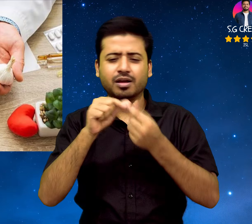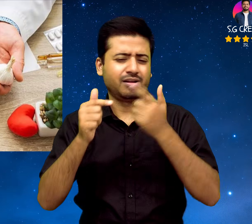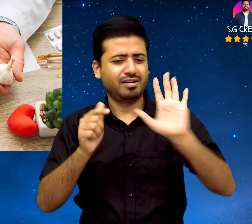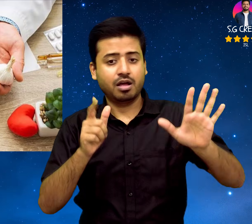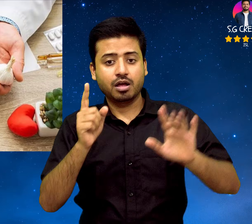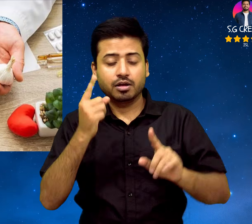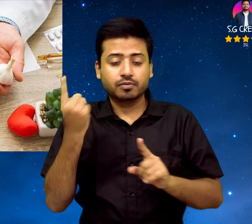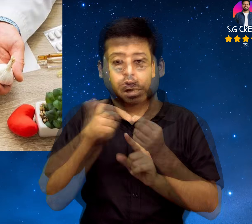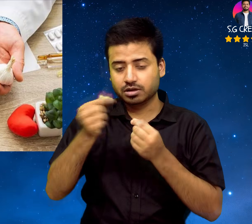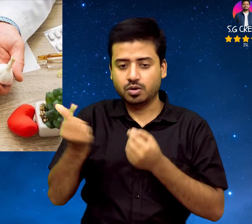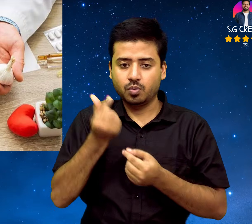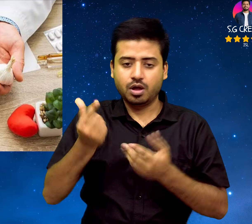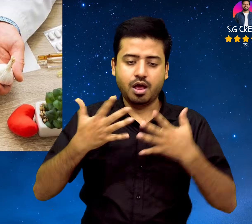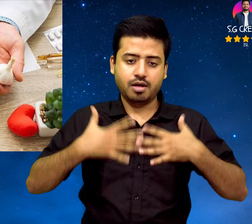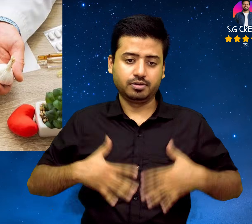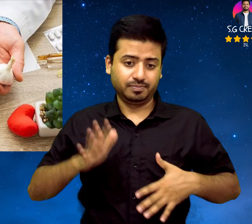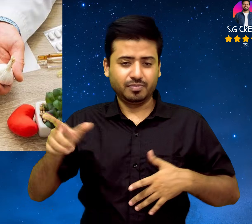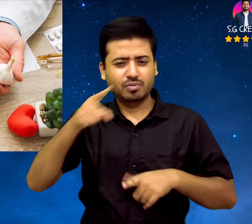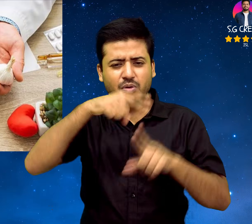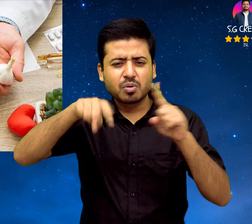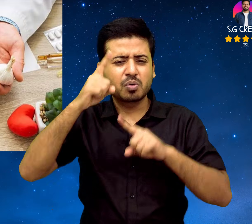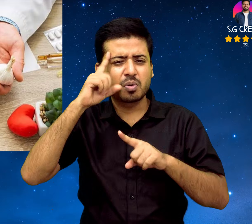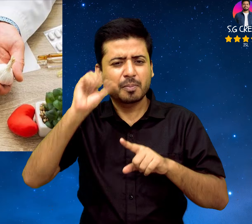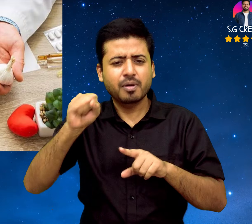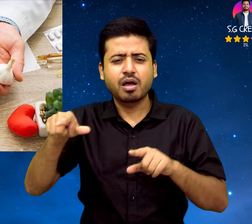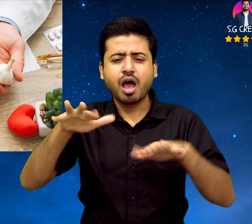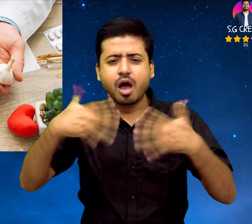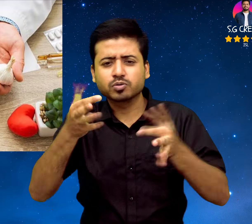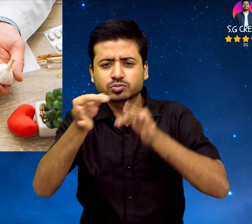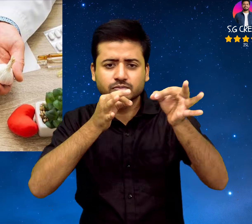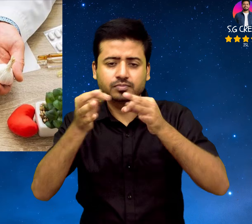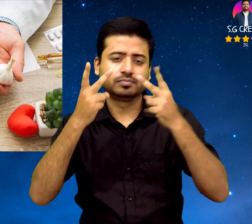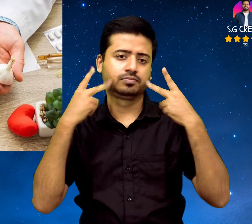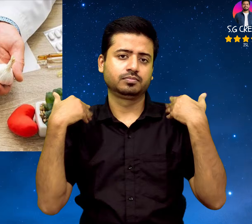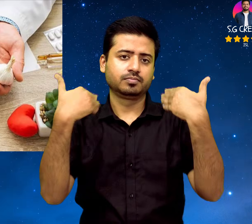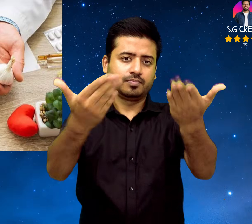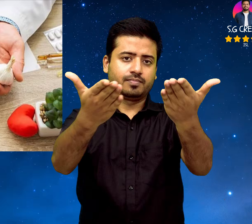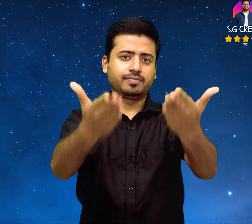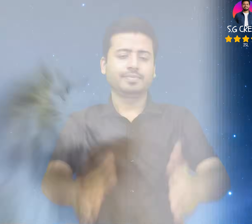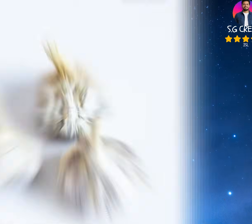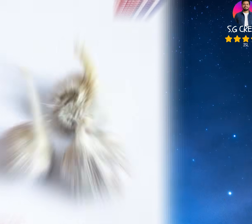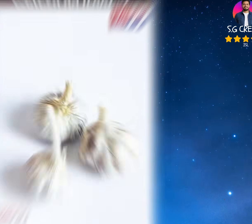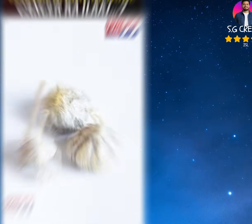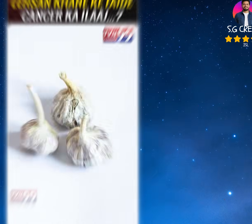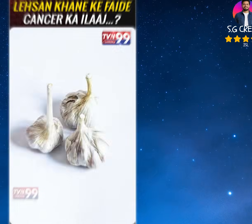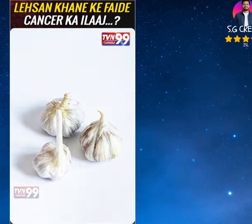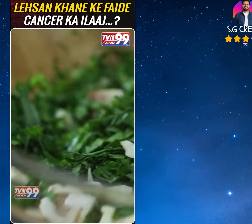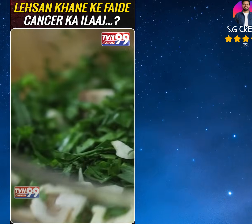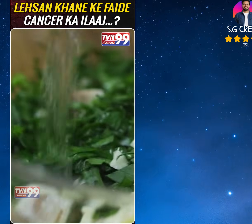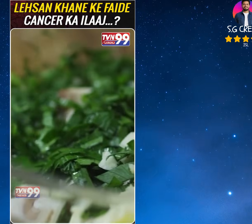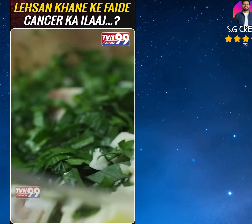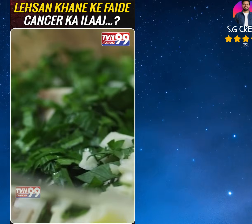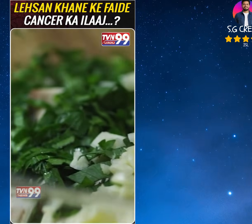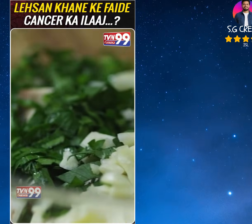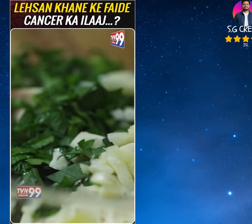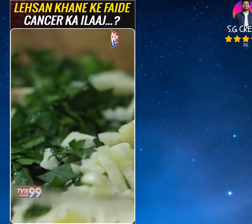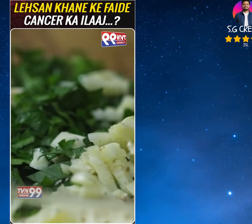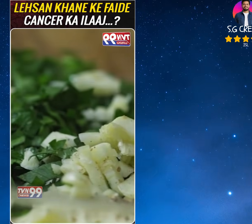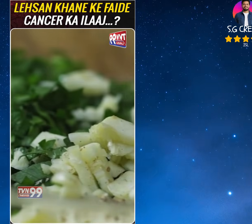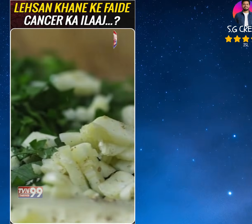Antiplatelet aggregation. A gene and related compounds found in garlic inhibit platelet aggregation, lowering the risk of thrombotic events